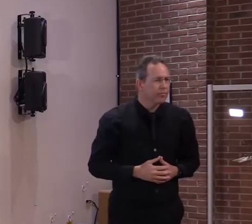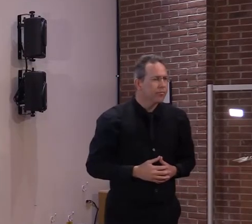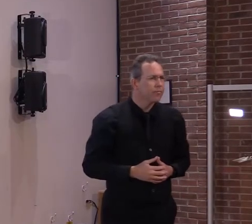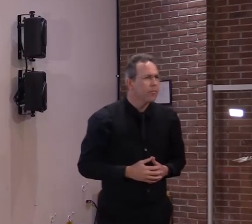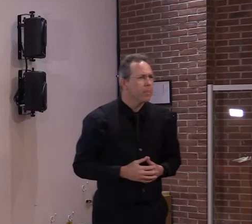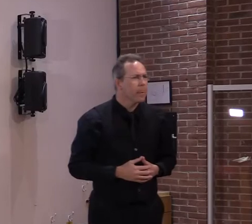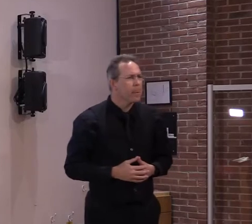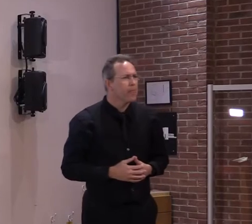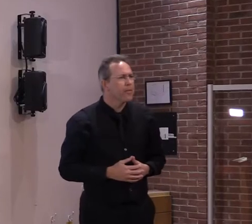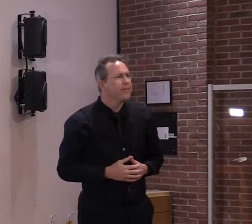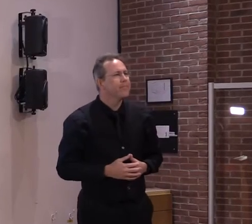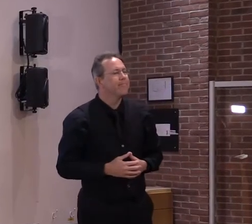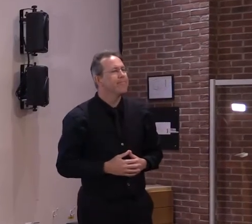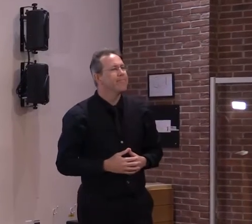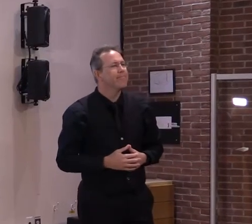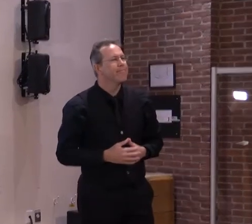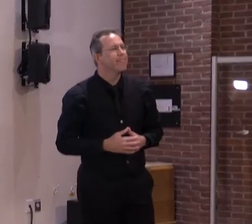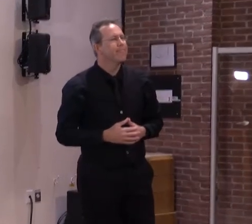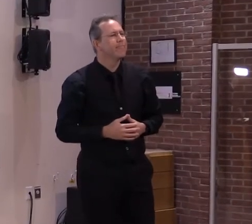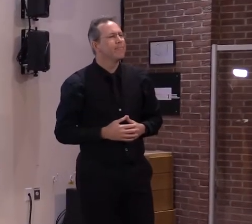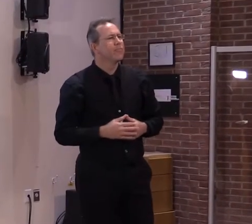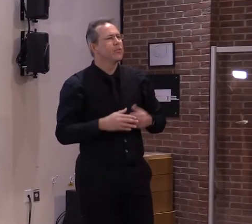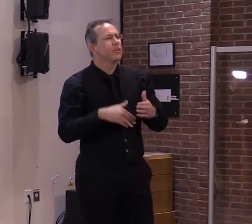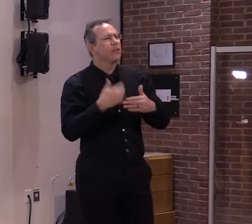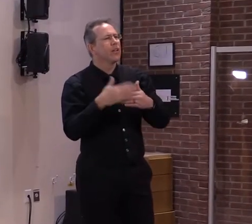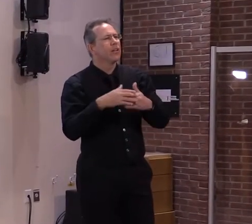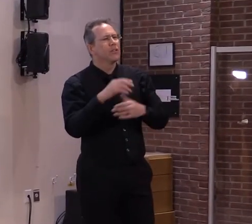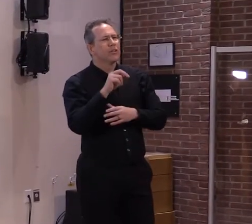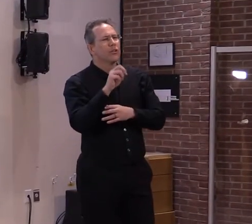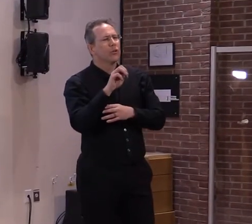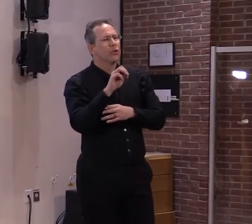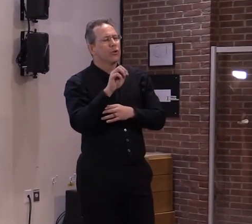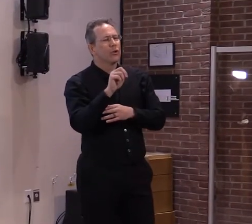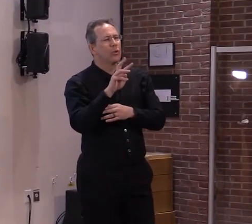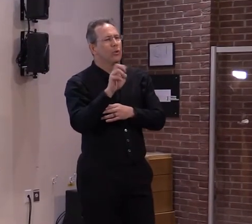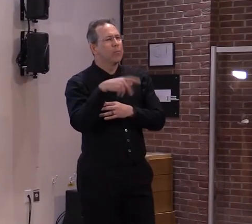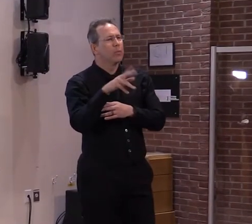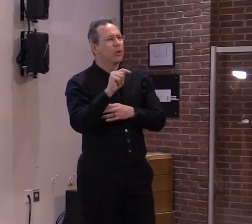All right, Ed, the Newport Daily Express.